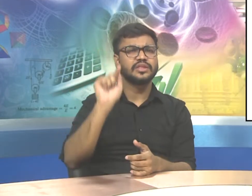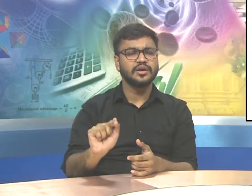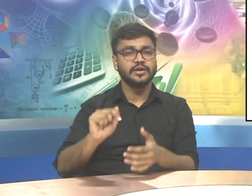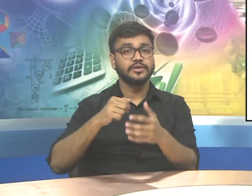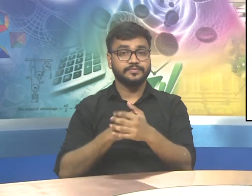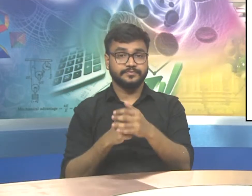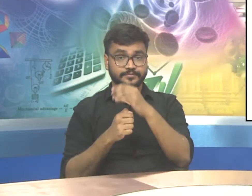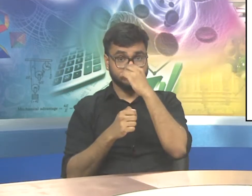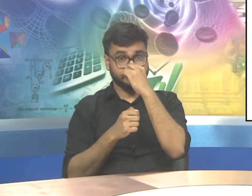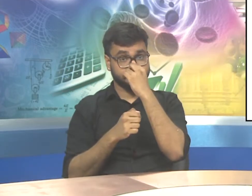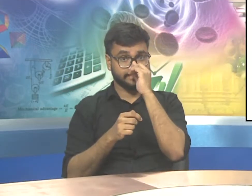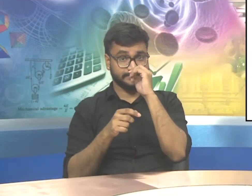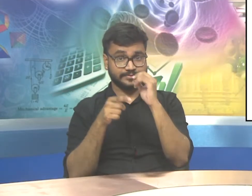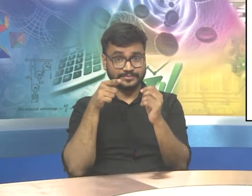various activities